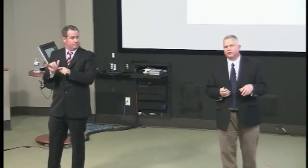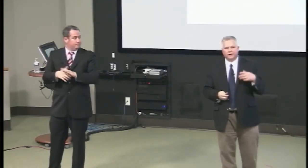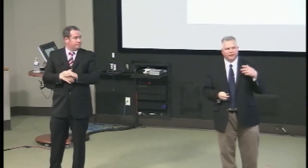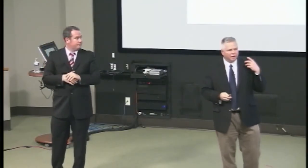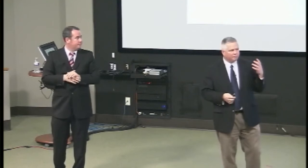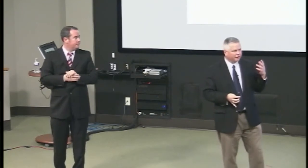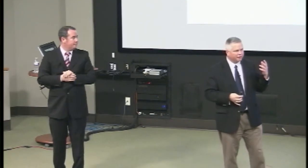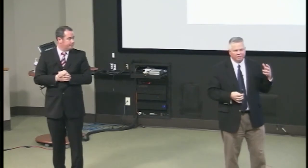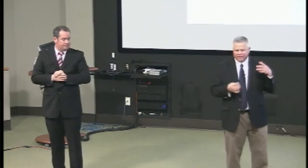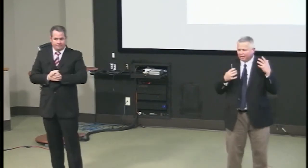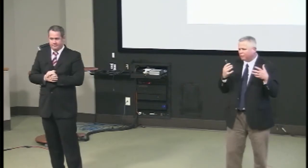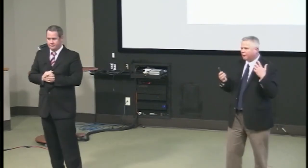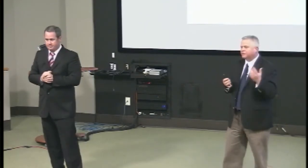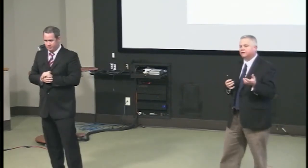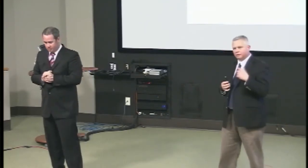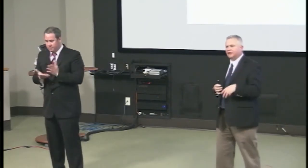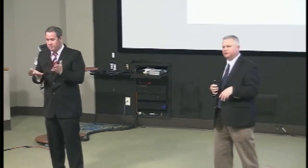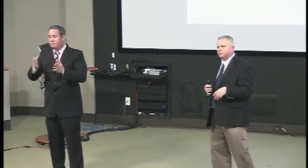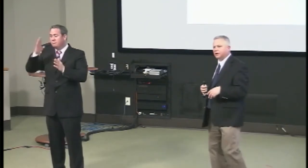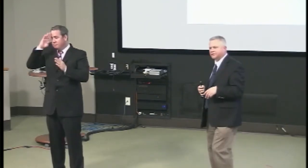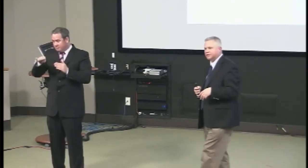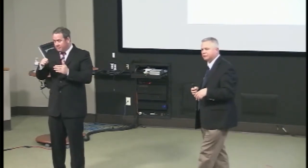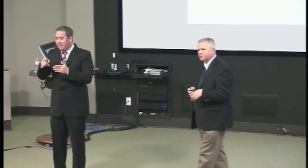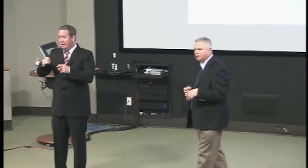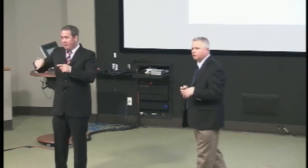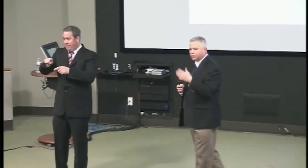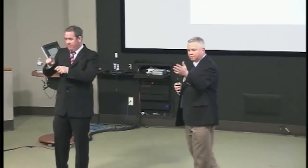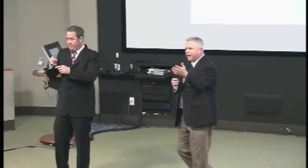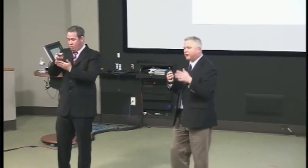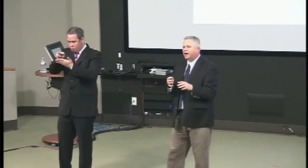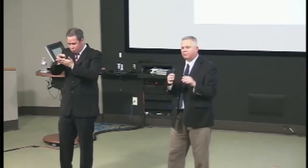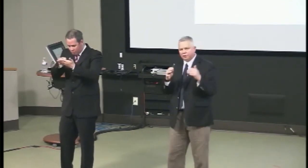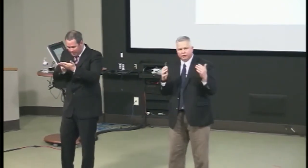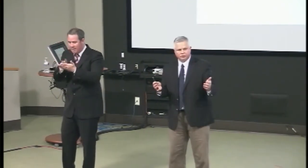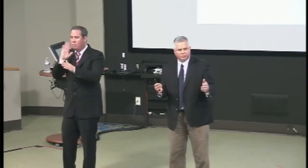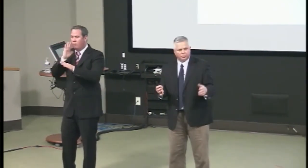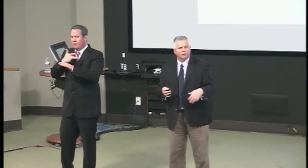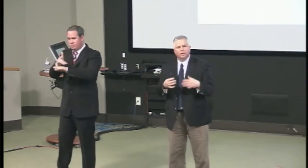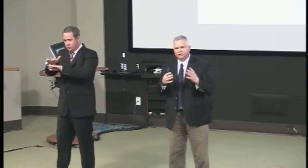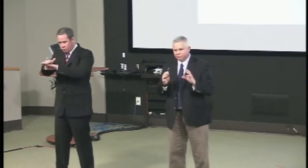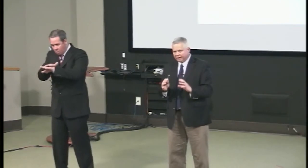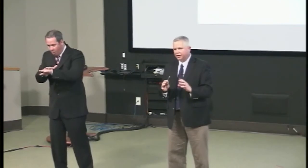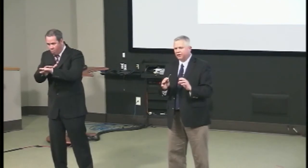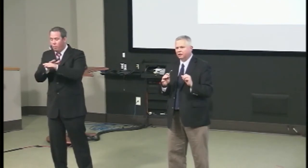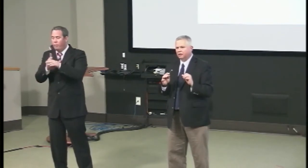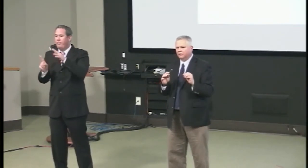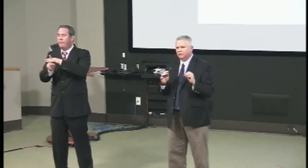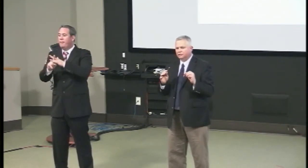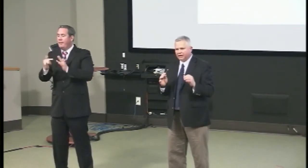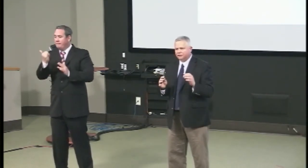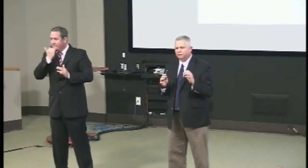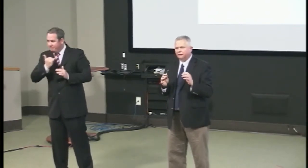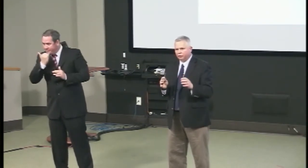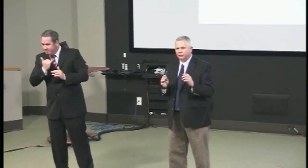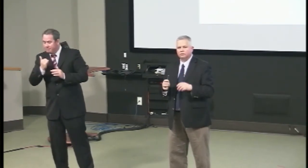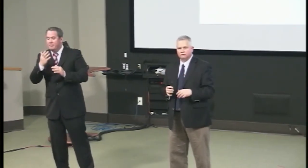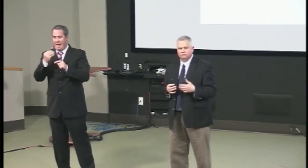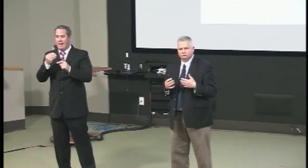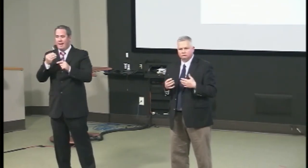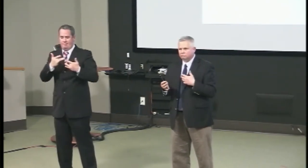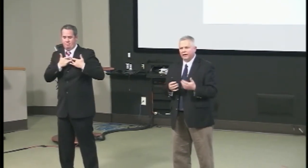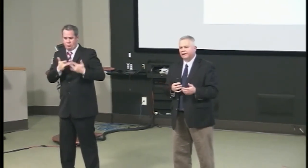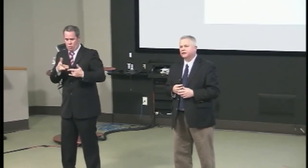almost universally accompanied by some problems in phonological processing, which may or may not be reducible to basic sensory